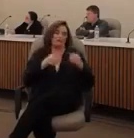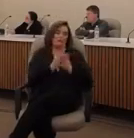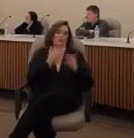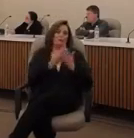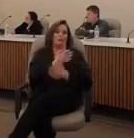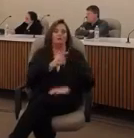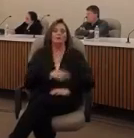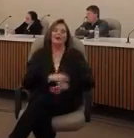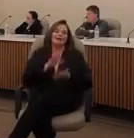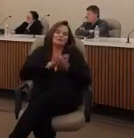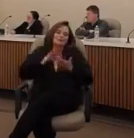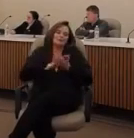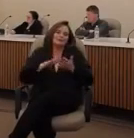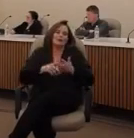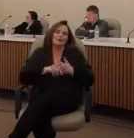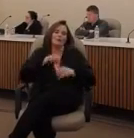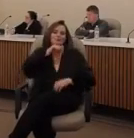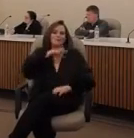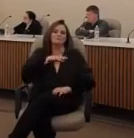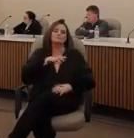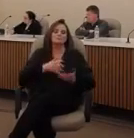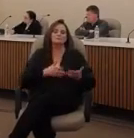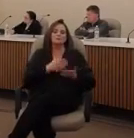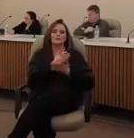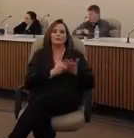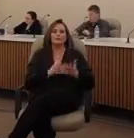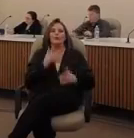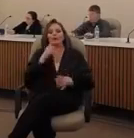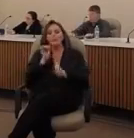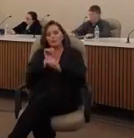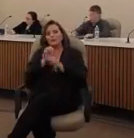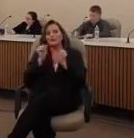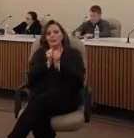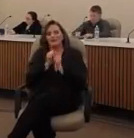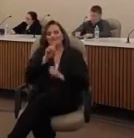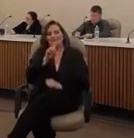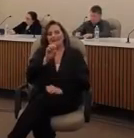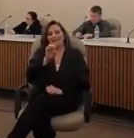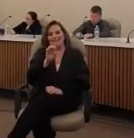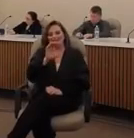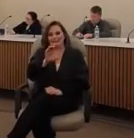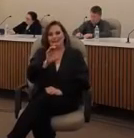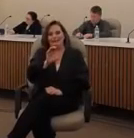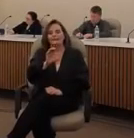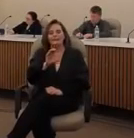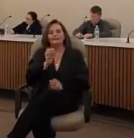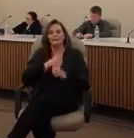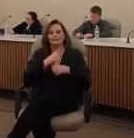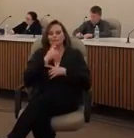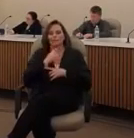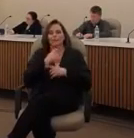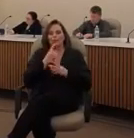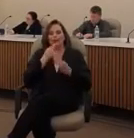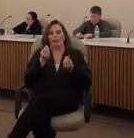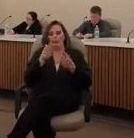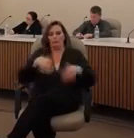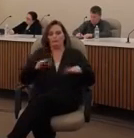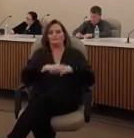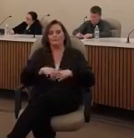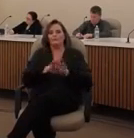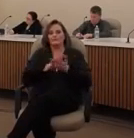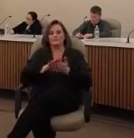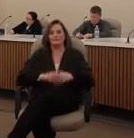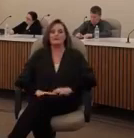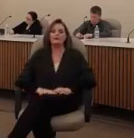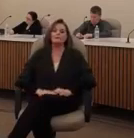up the contamination as part of this. So, they'll be working with the DEC to clean up the property.